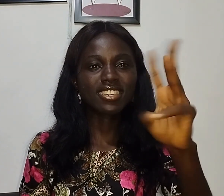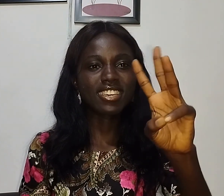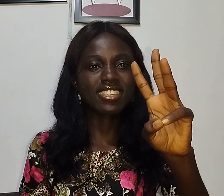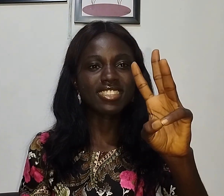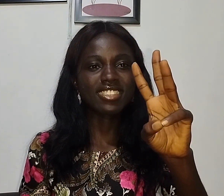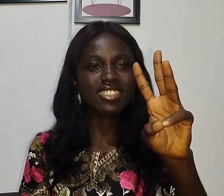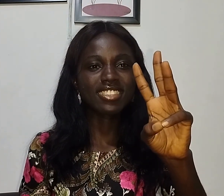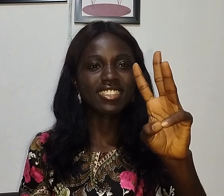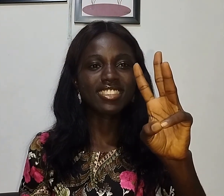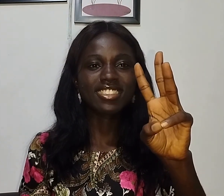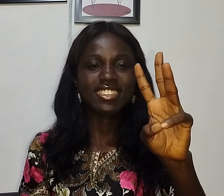16,